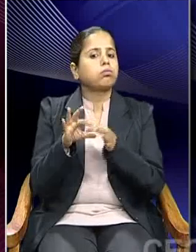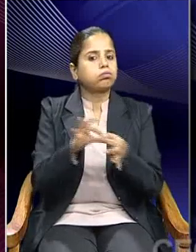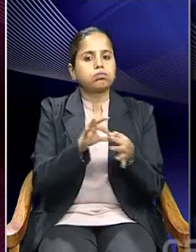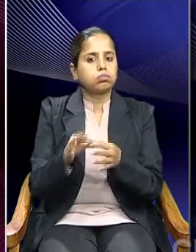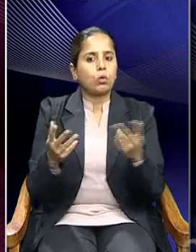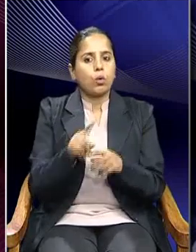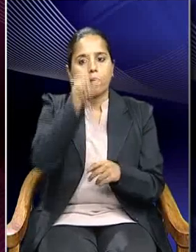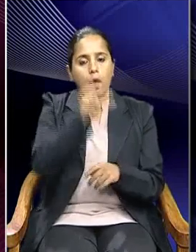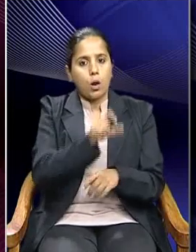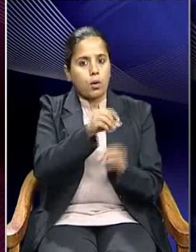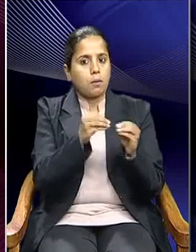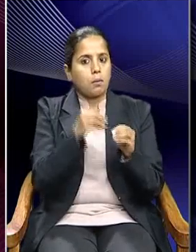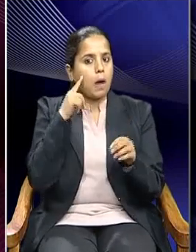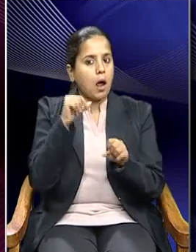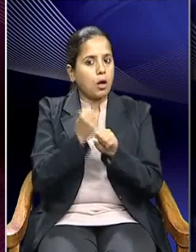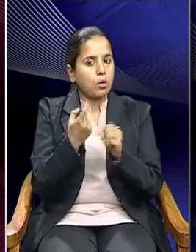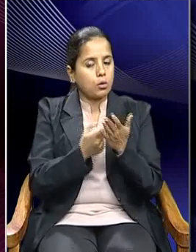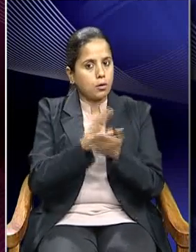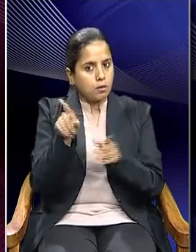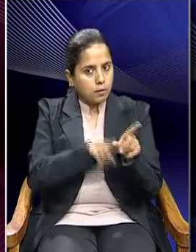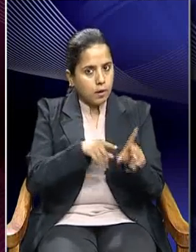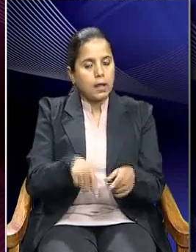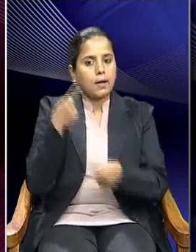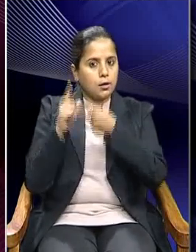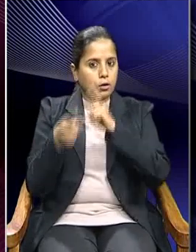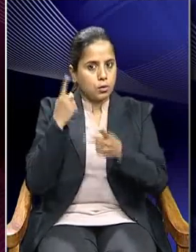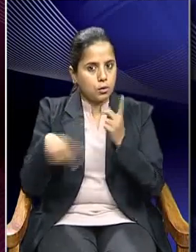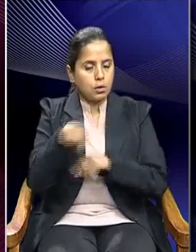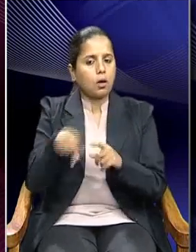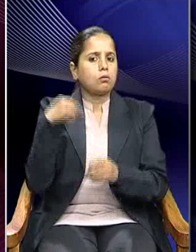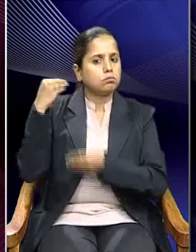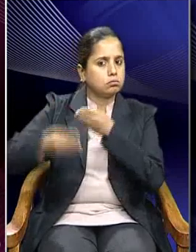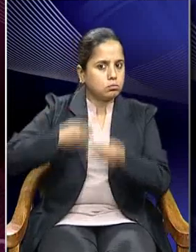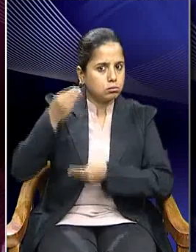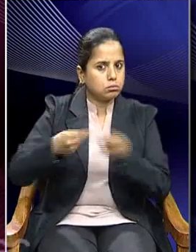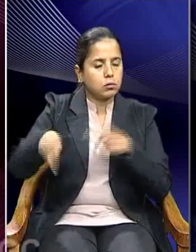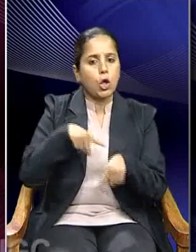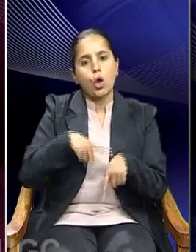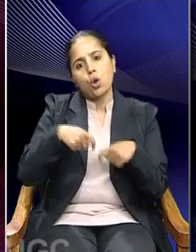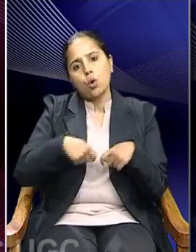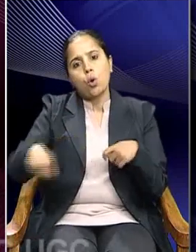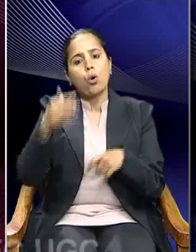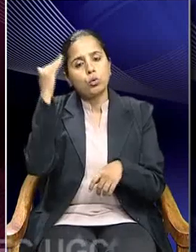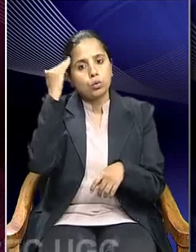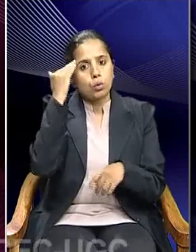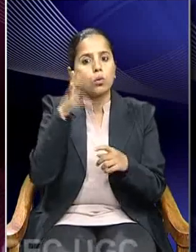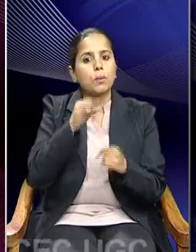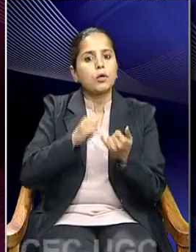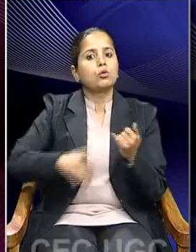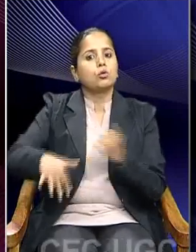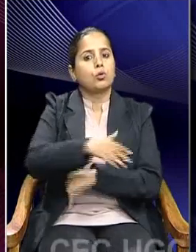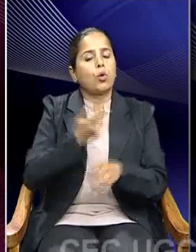of one's biography, history, and tradition, along with the knowledge of social